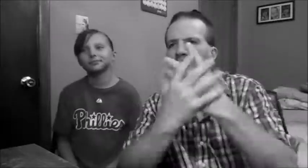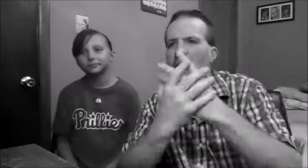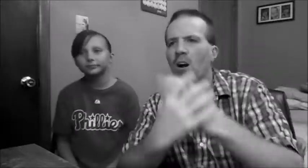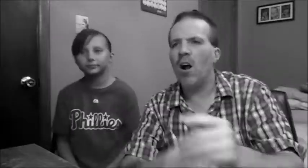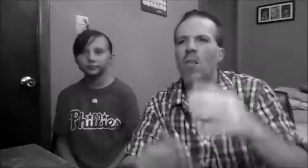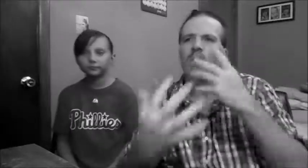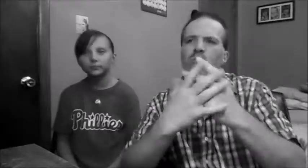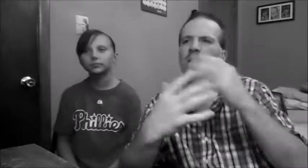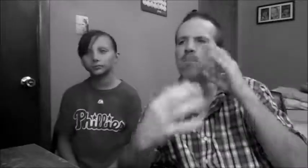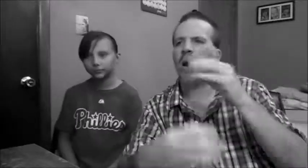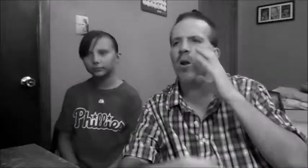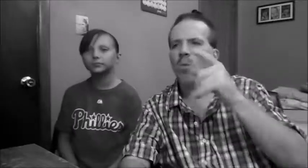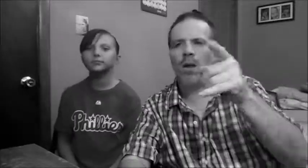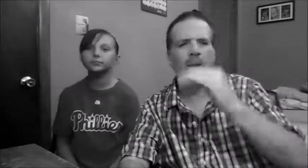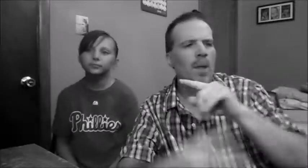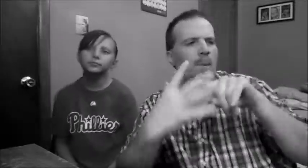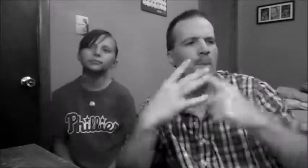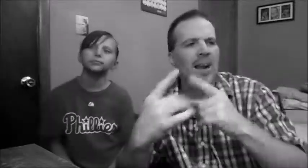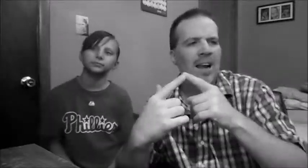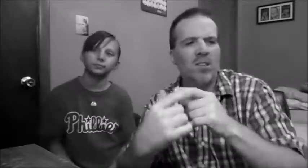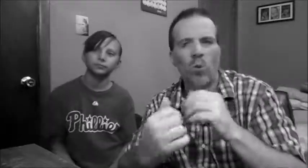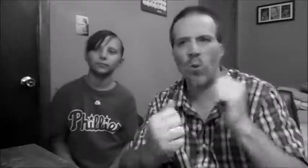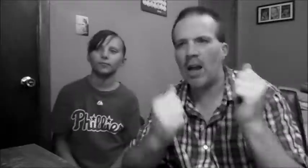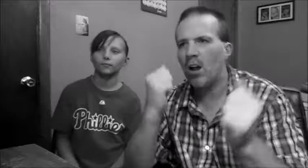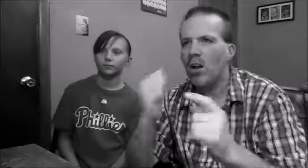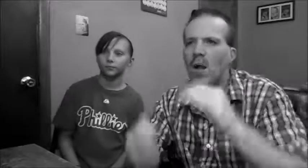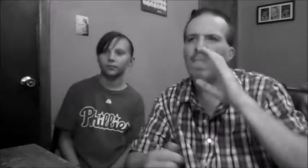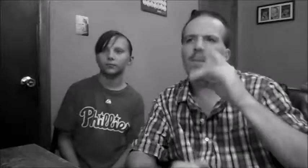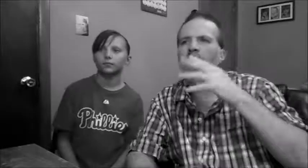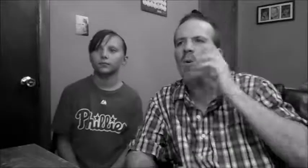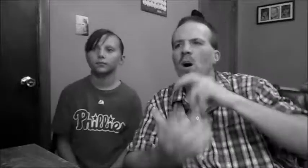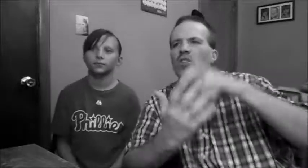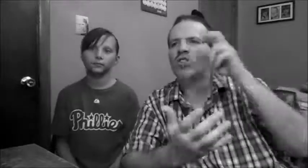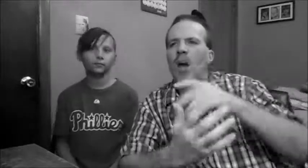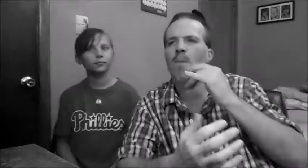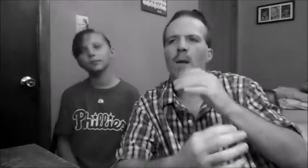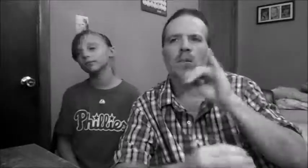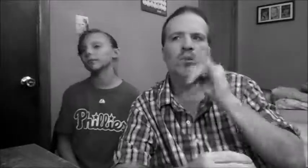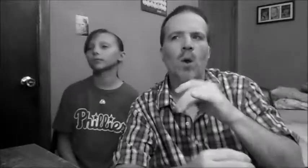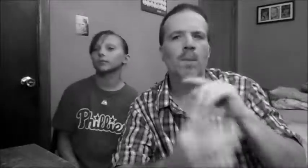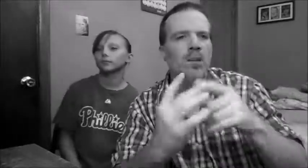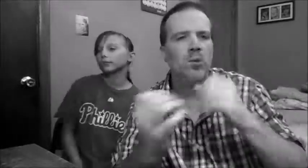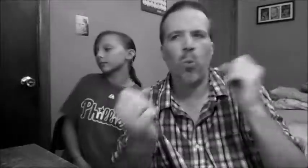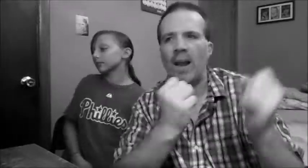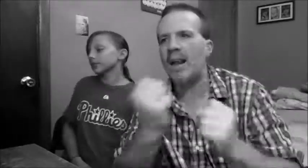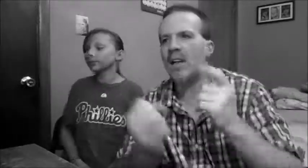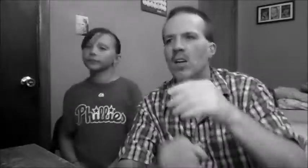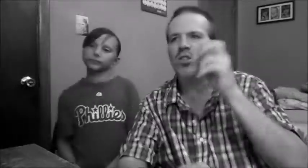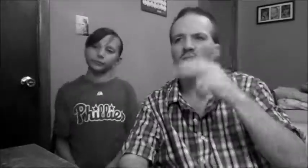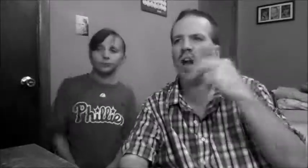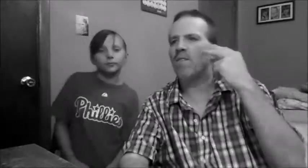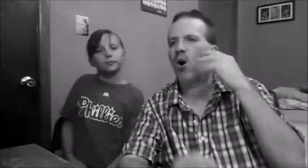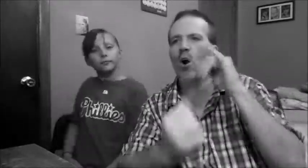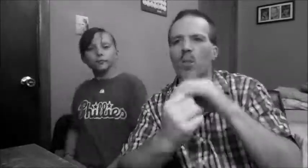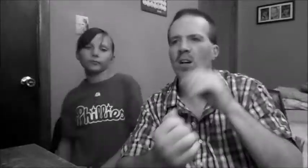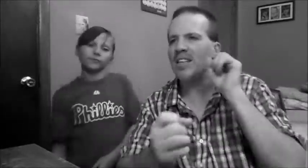jail. The prison band was there, they began to wail. The band was jumping and the joint began to swing. You should have heard this knocked